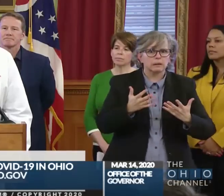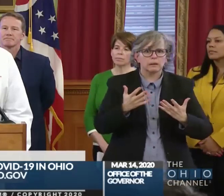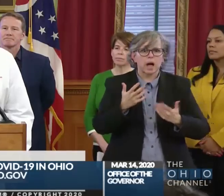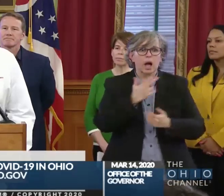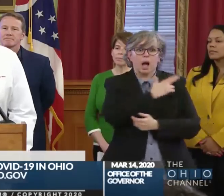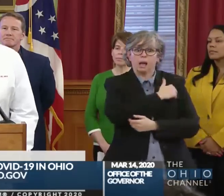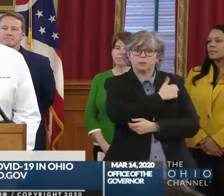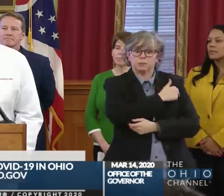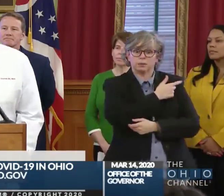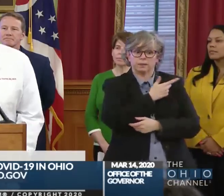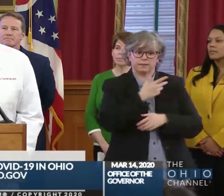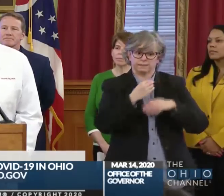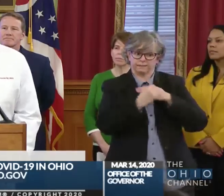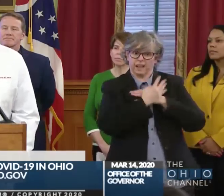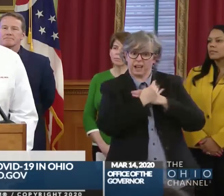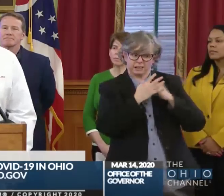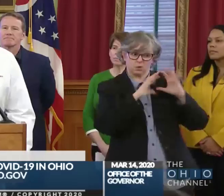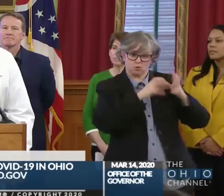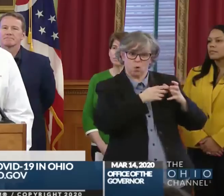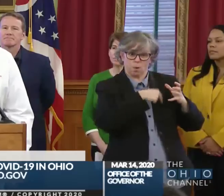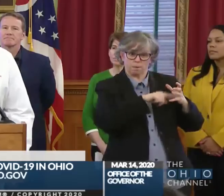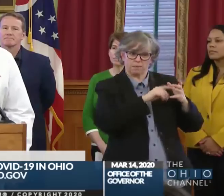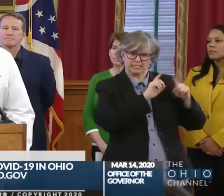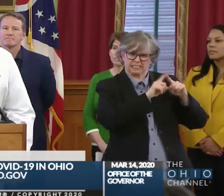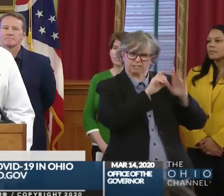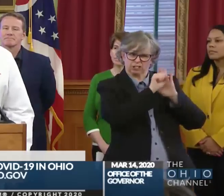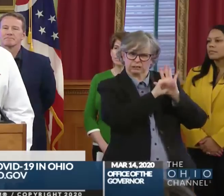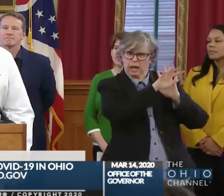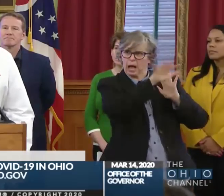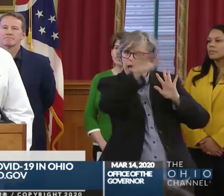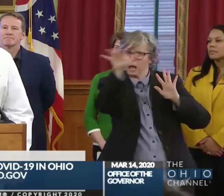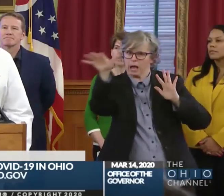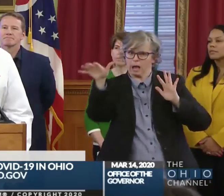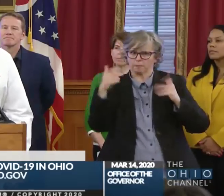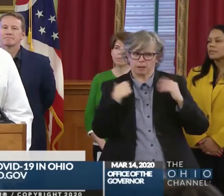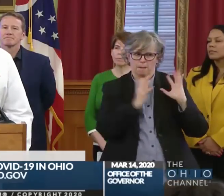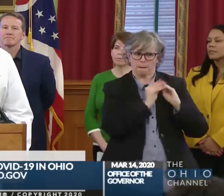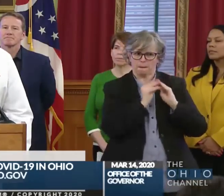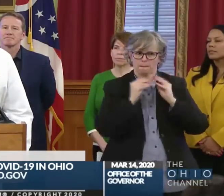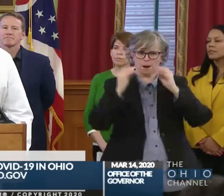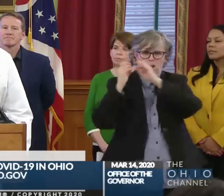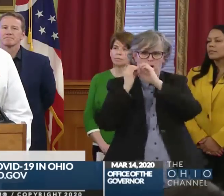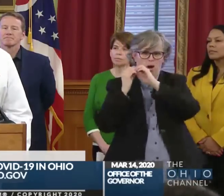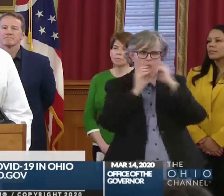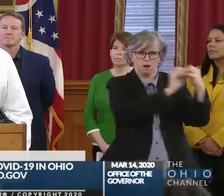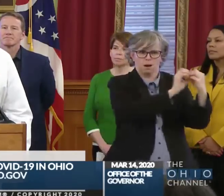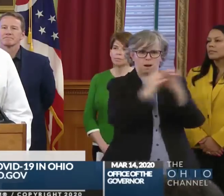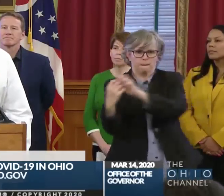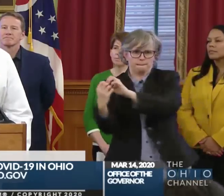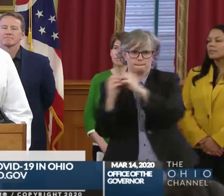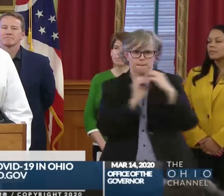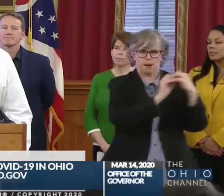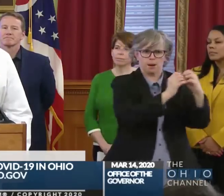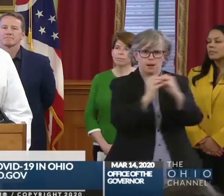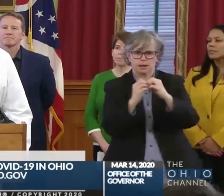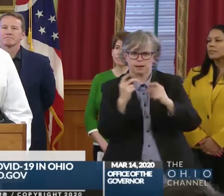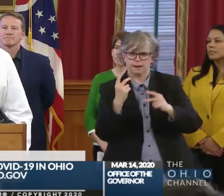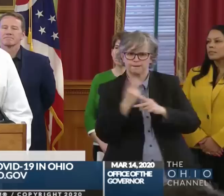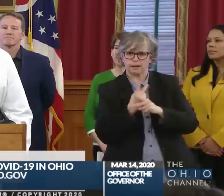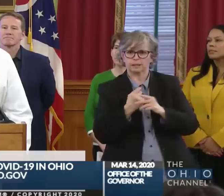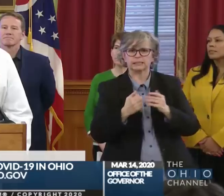across the state has been meeting over the past week, and one of the issues we've been talking about is developing criteria for how